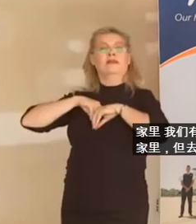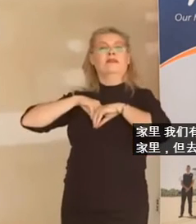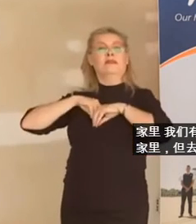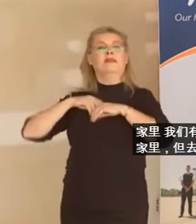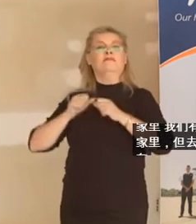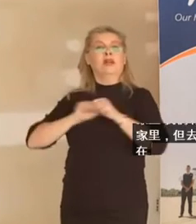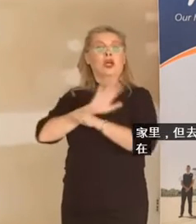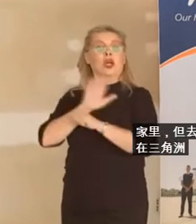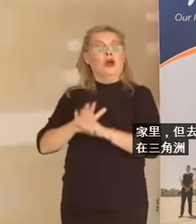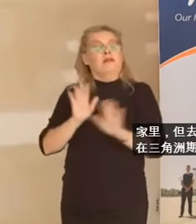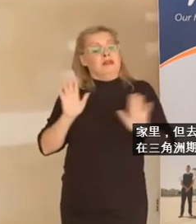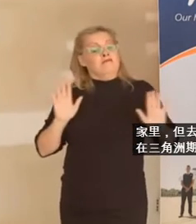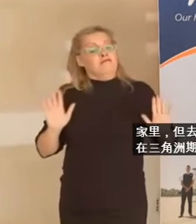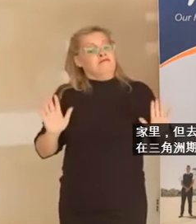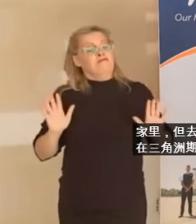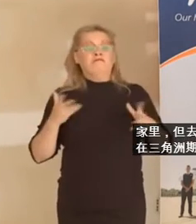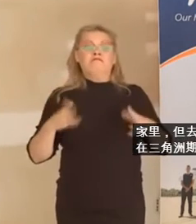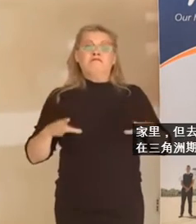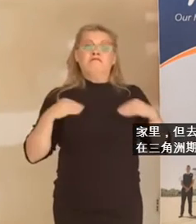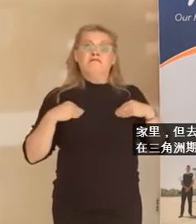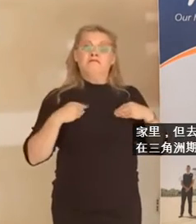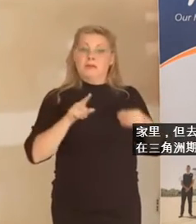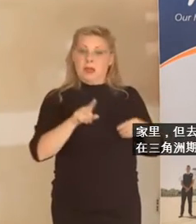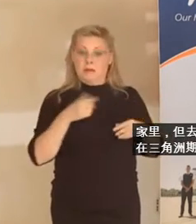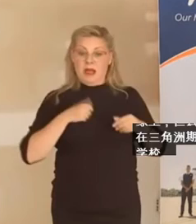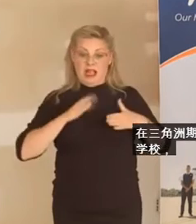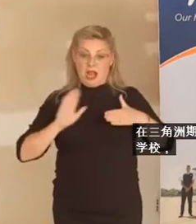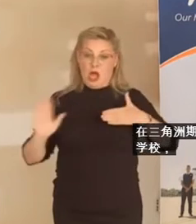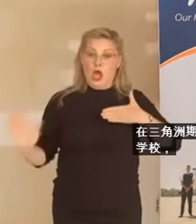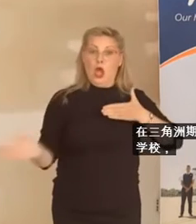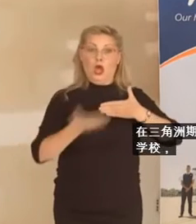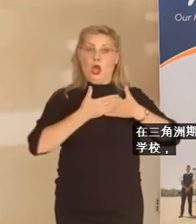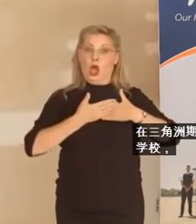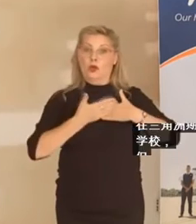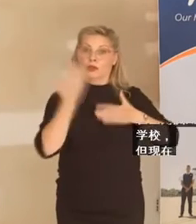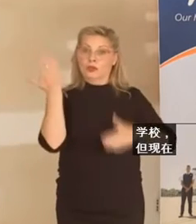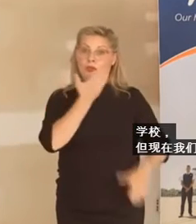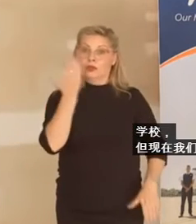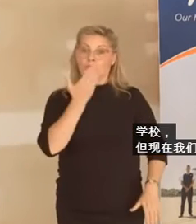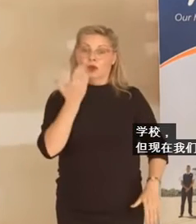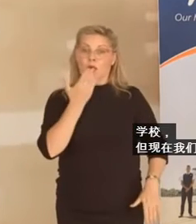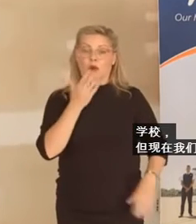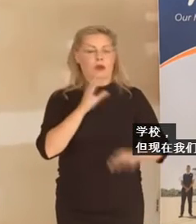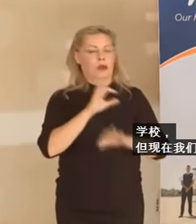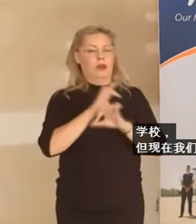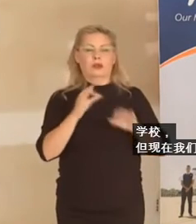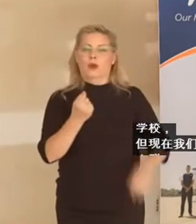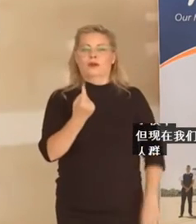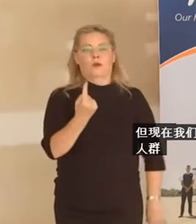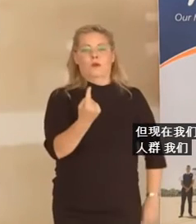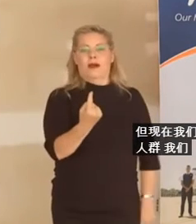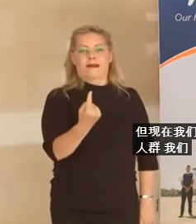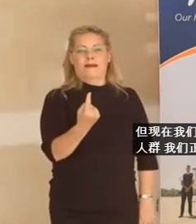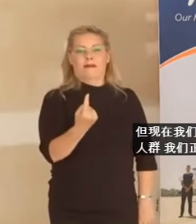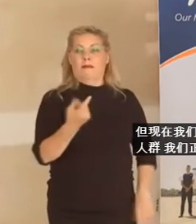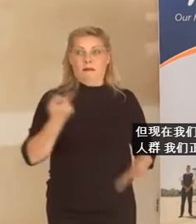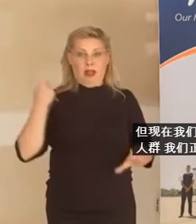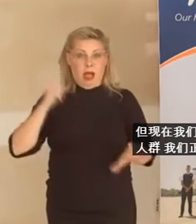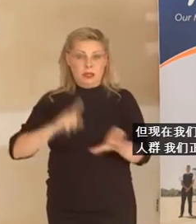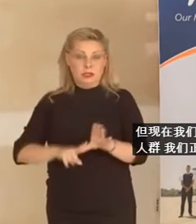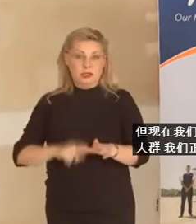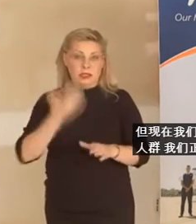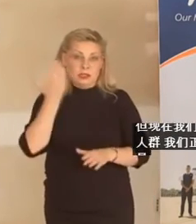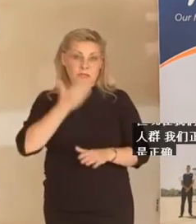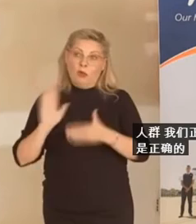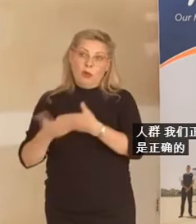one school. Last year during Delta, we closed many schools. But now we have a highly vaccinated population. The